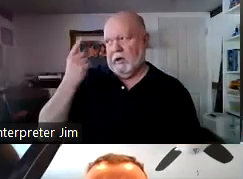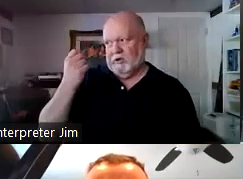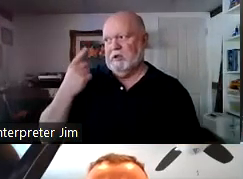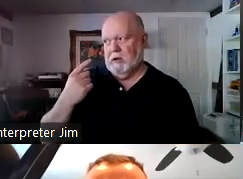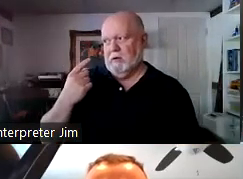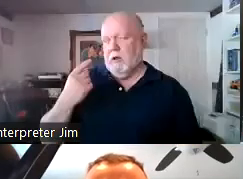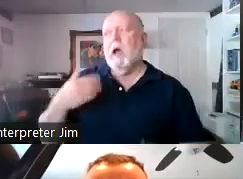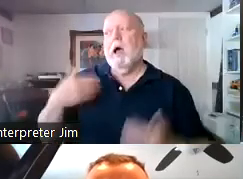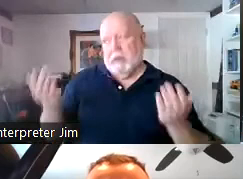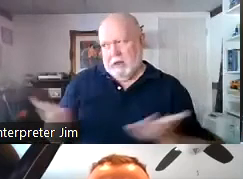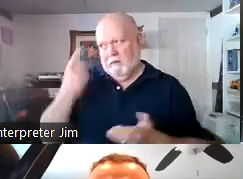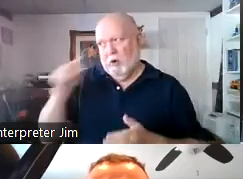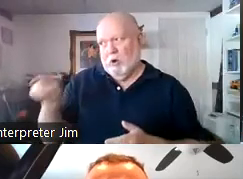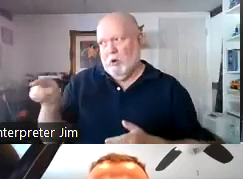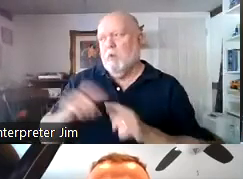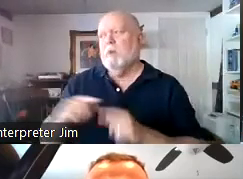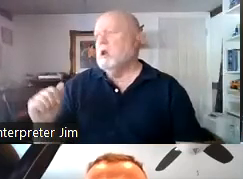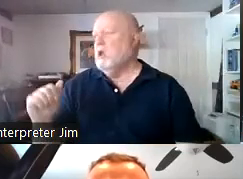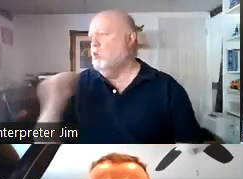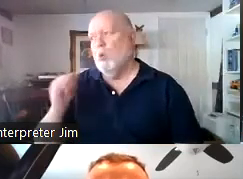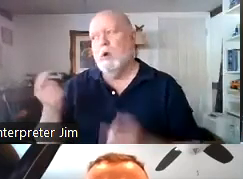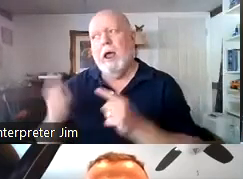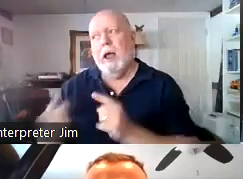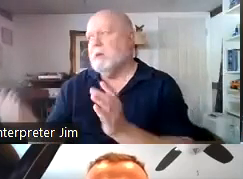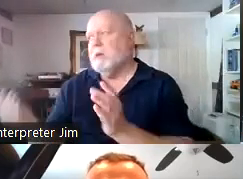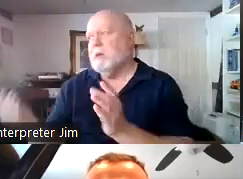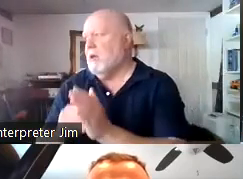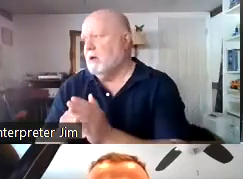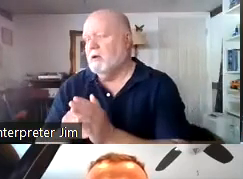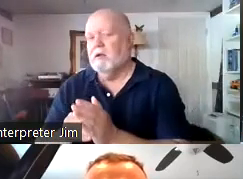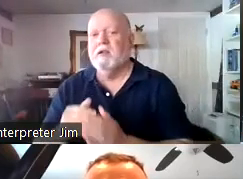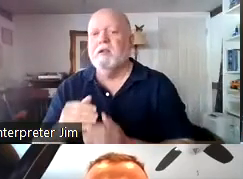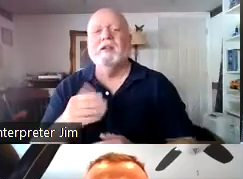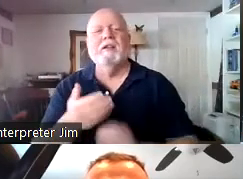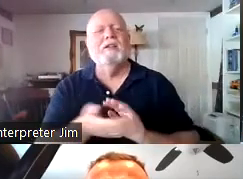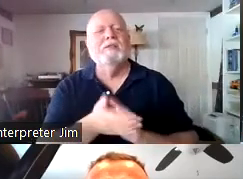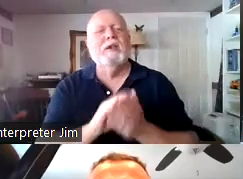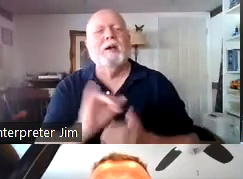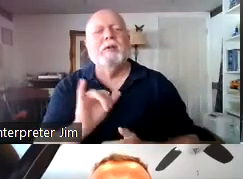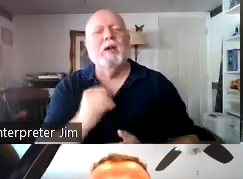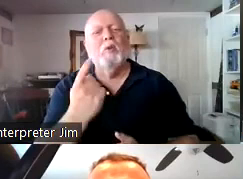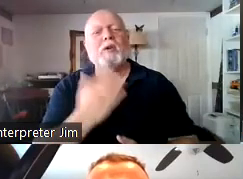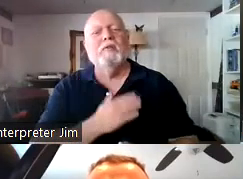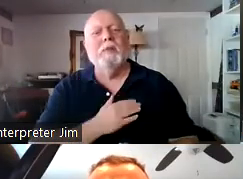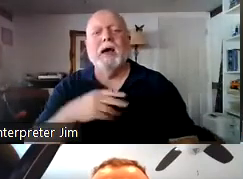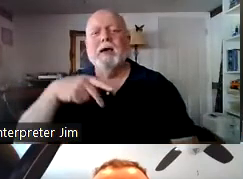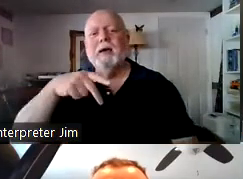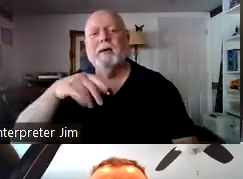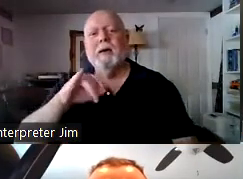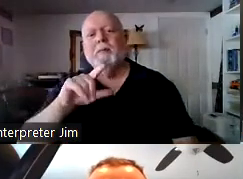again, and I'm going to help you get through it. So she actually has been one of my pillars as I'm in my recovery.